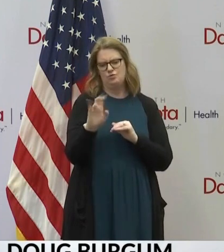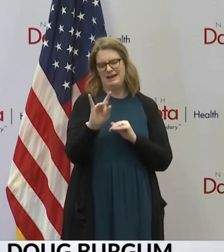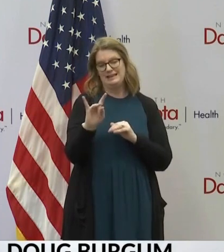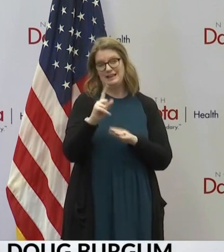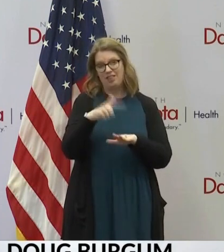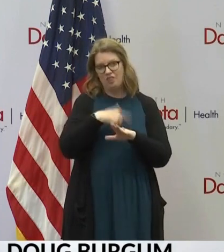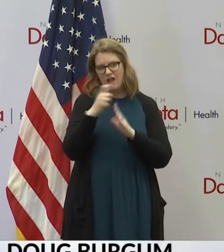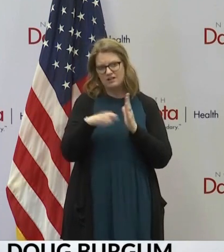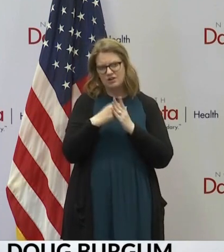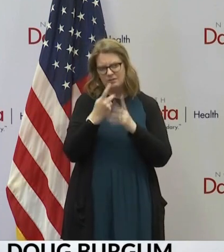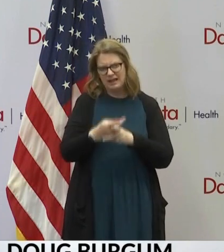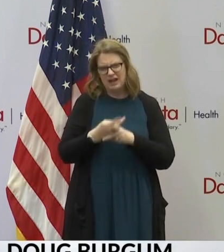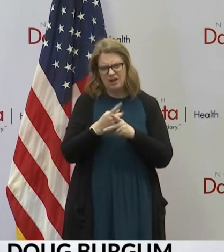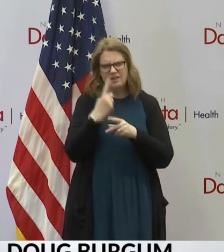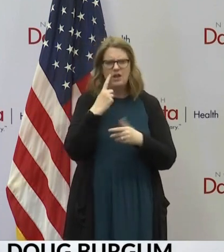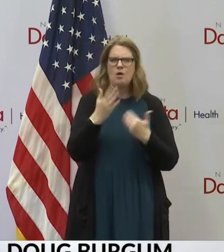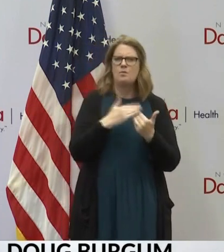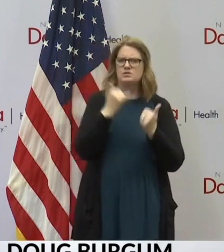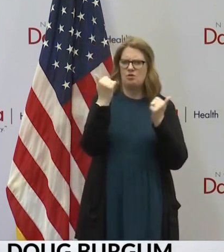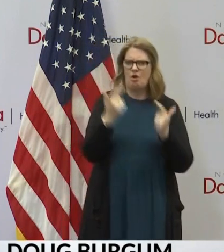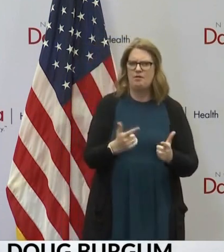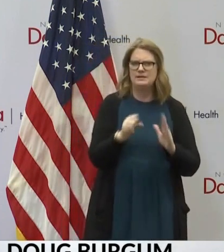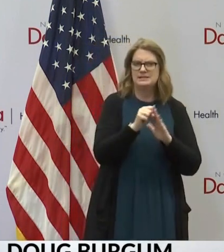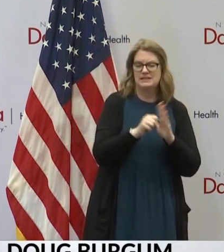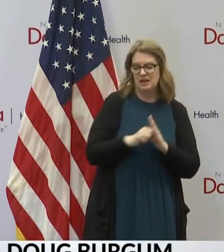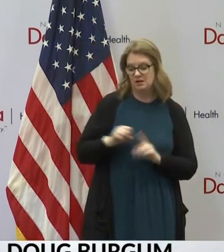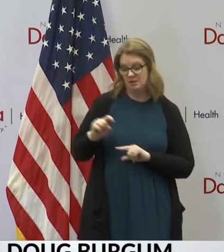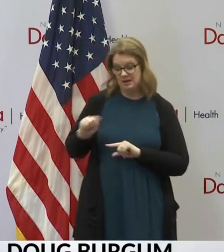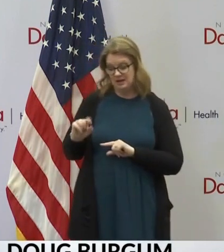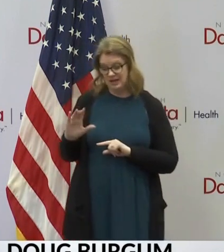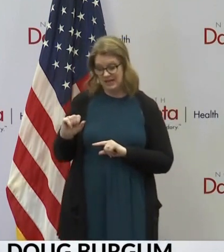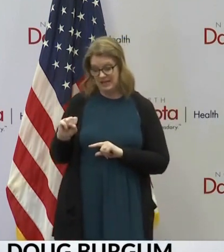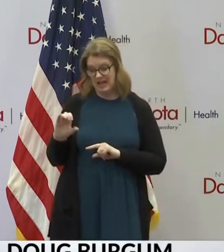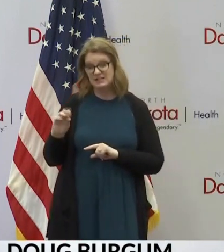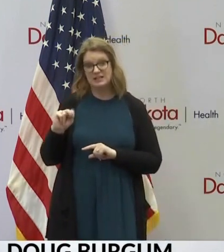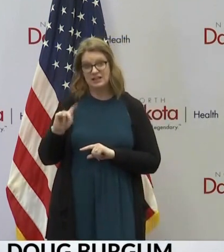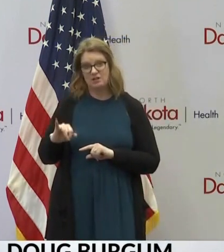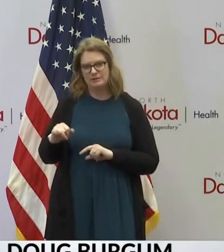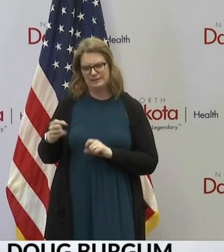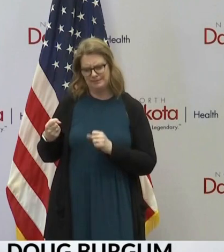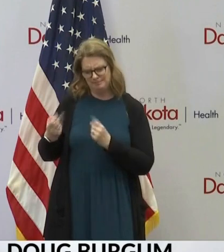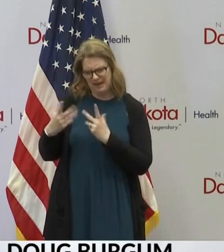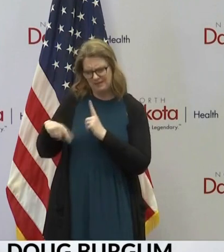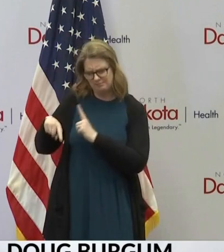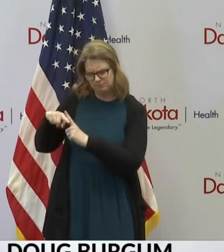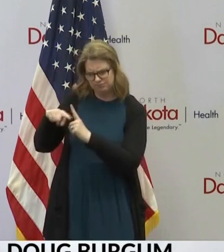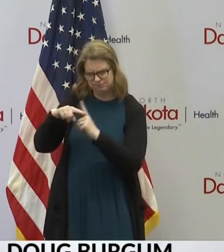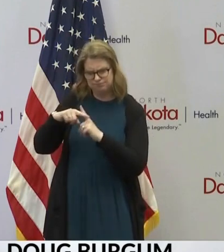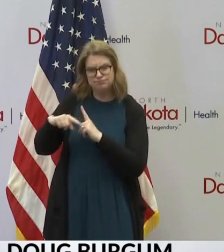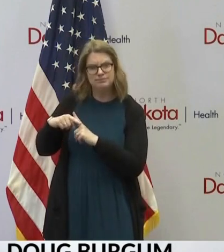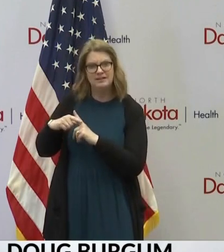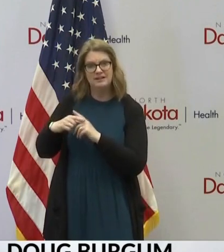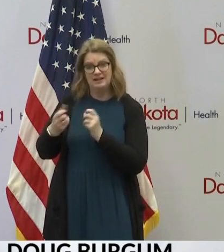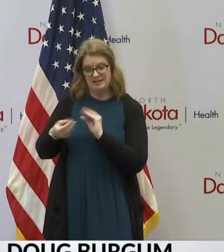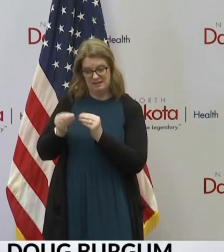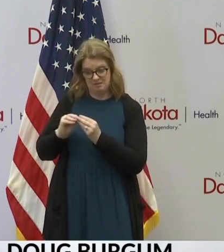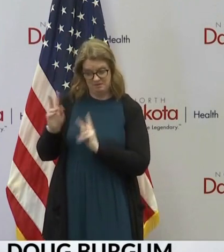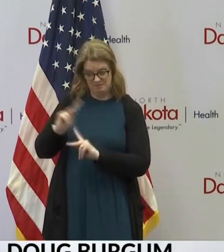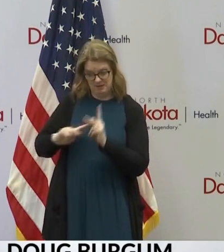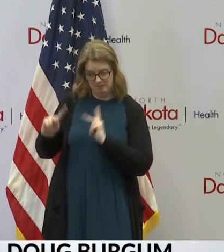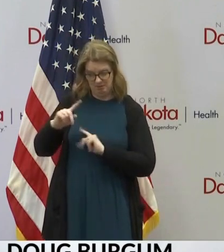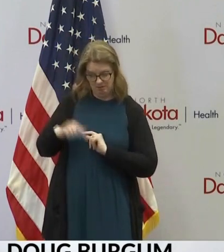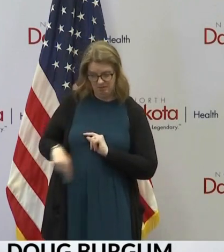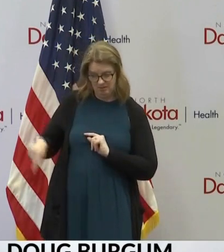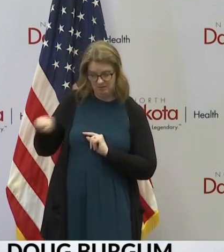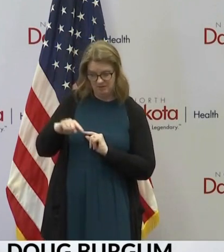all been tested, but some of those in the Cass County area where we had high number of positives and a high number of residents, both